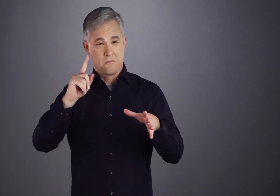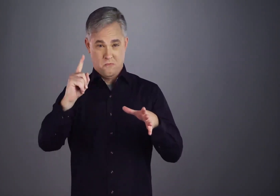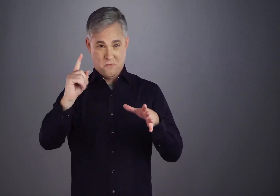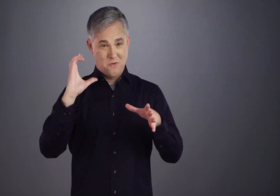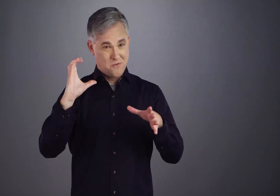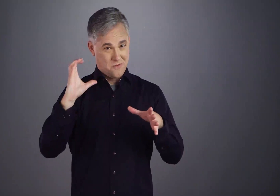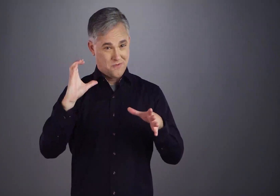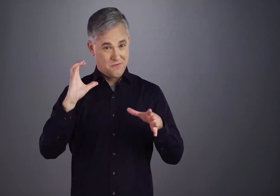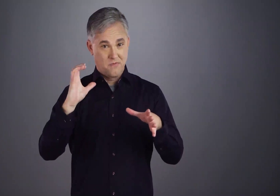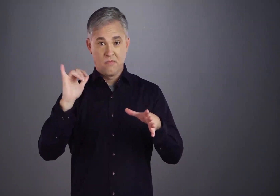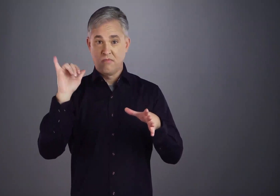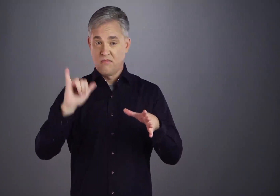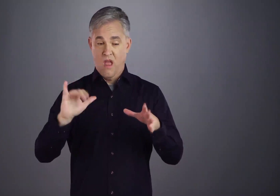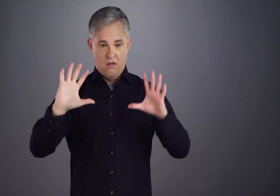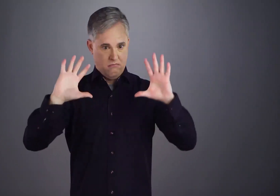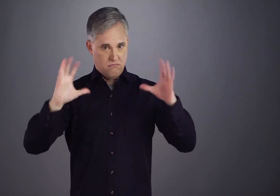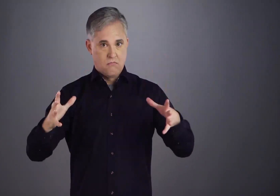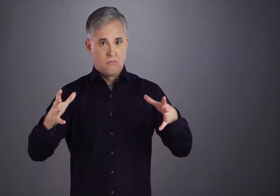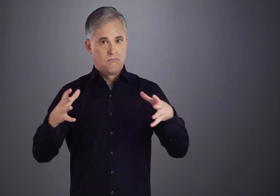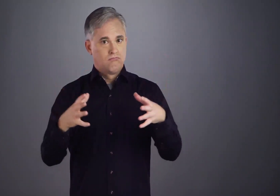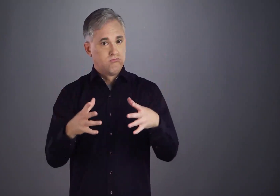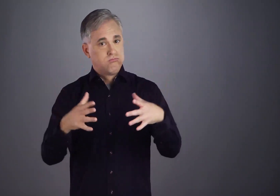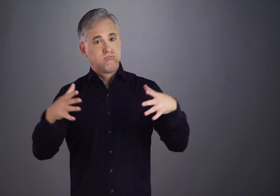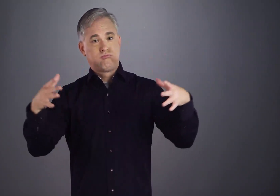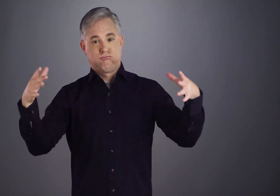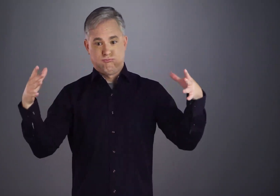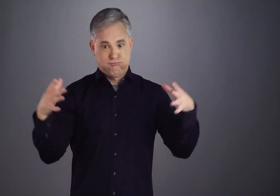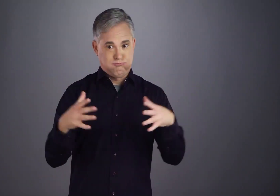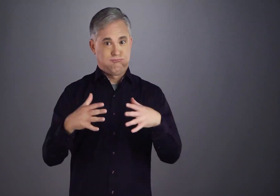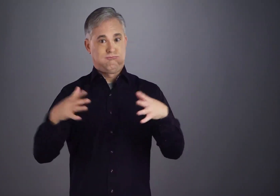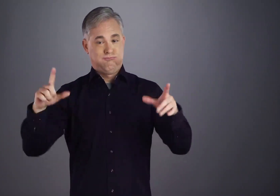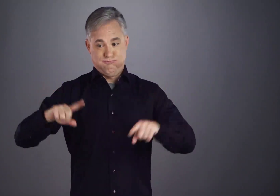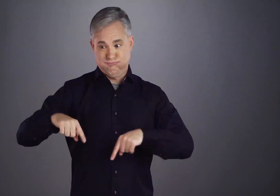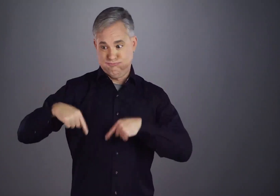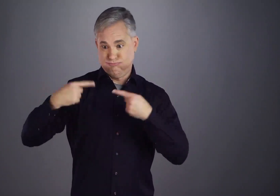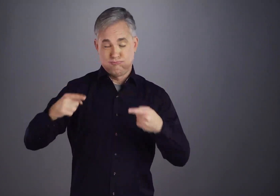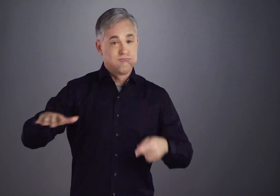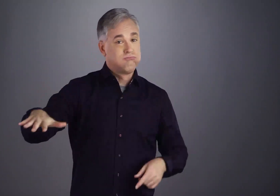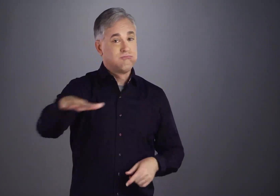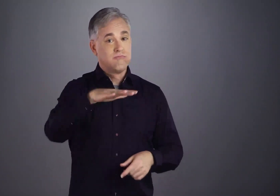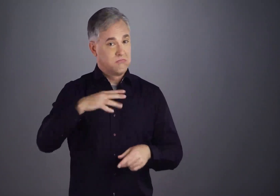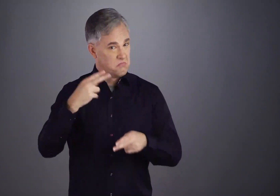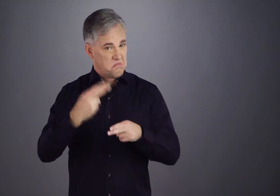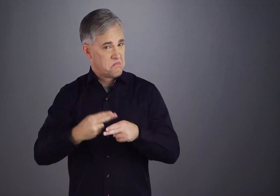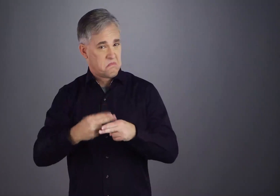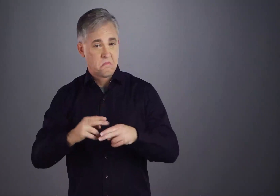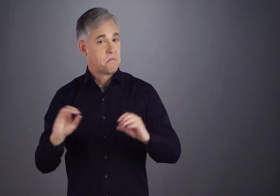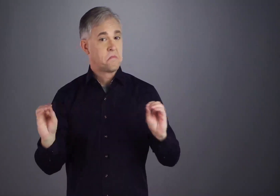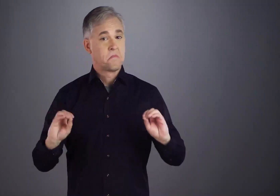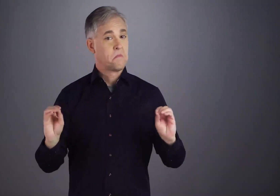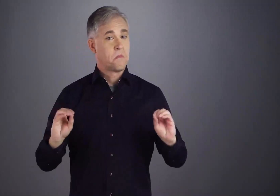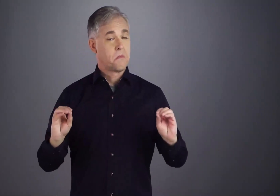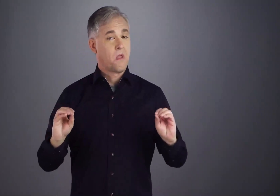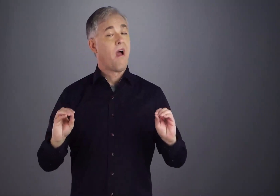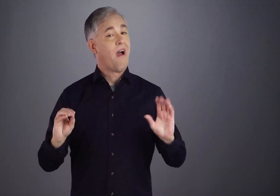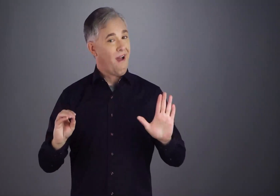The fledgling society, which had been nameless, now began to be called Alcoholics Anonymous, from the title of its own